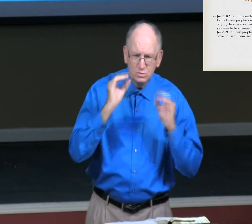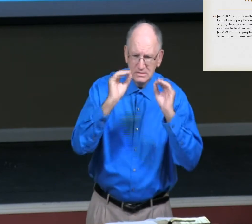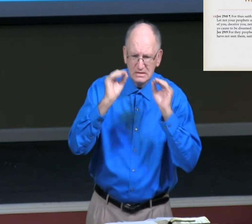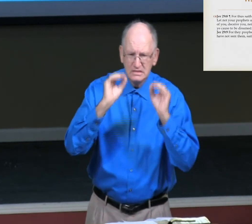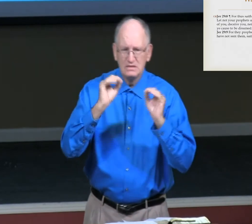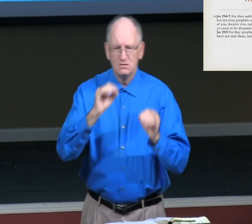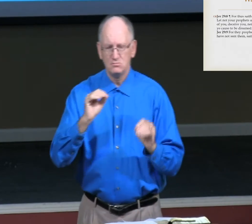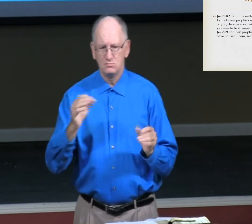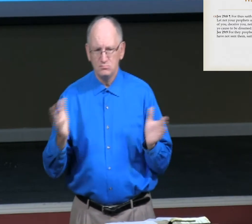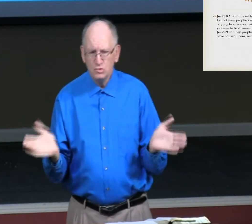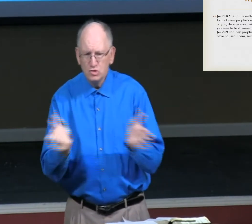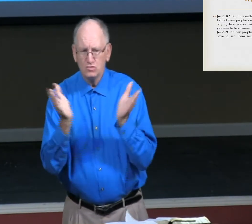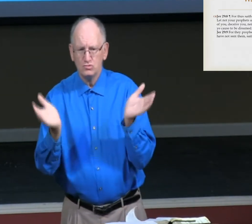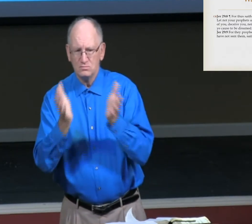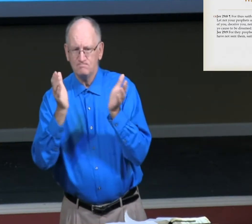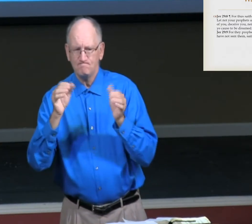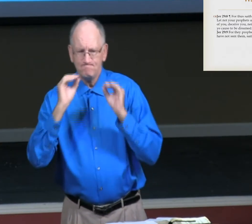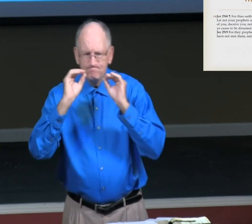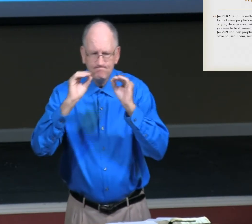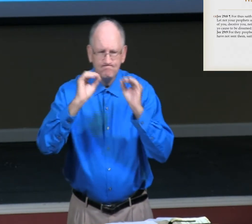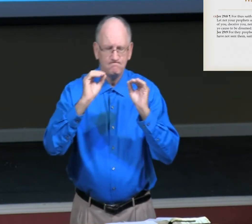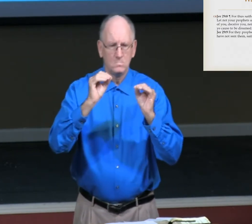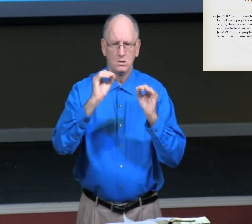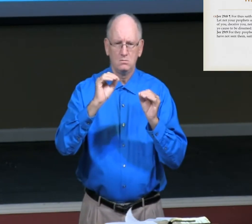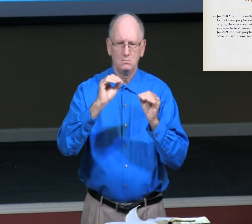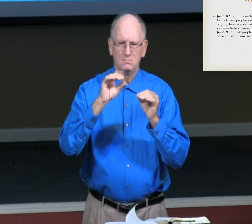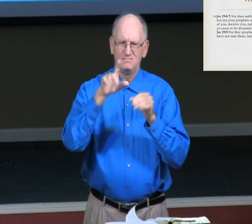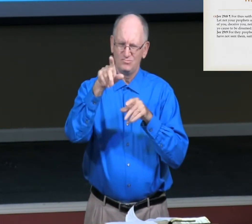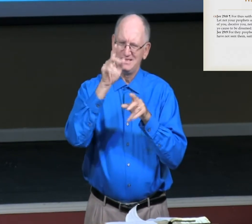when I'm teaching Sunday school, we're encouraging you and teaching you